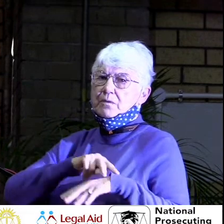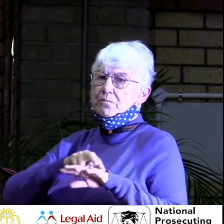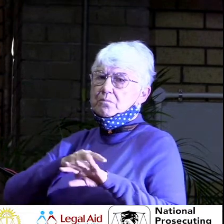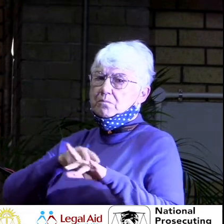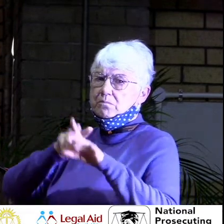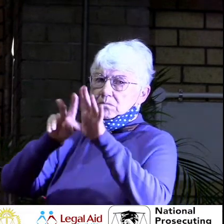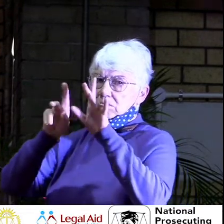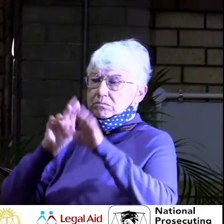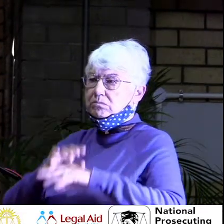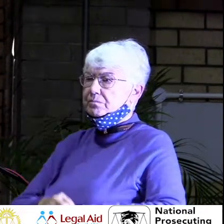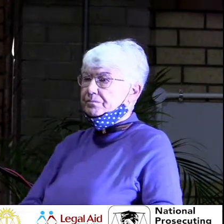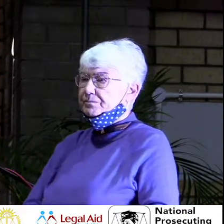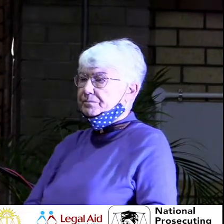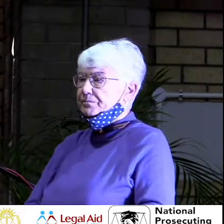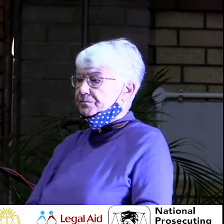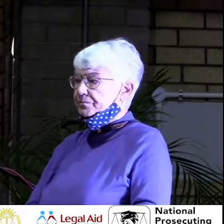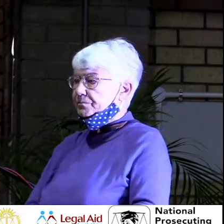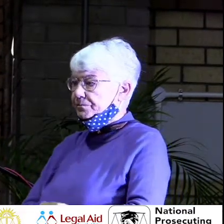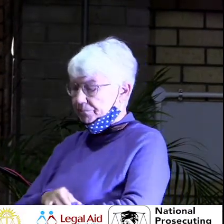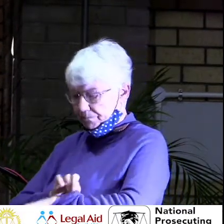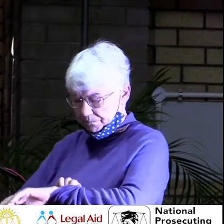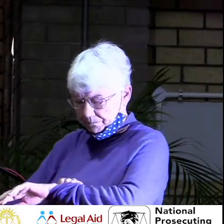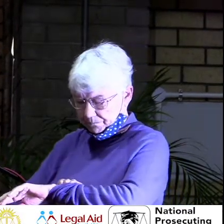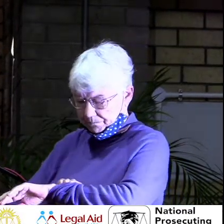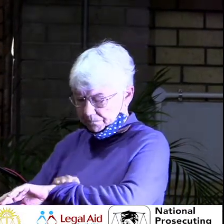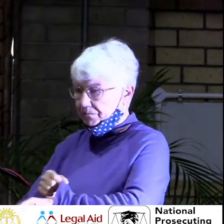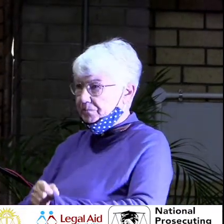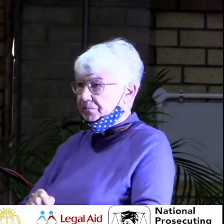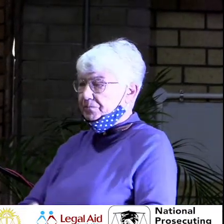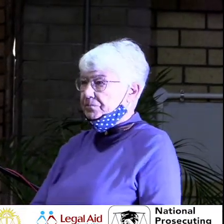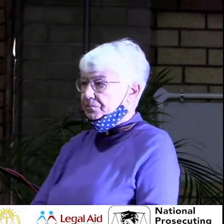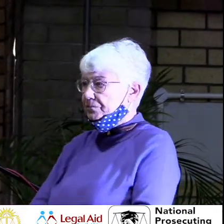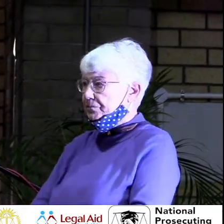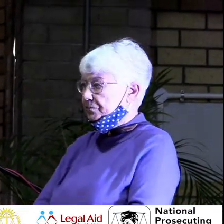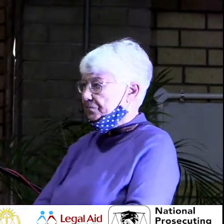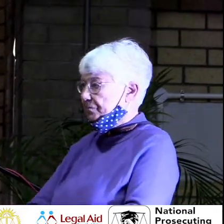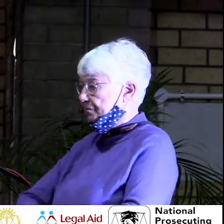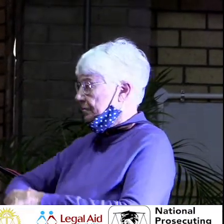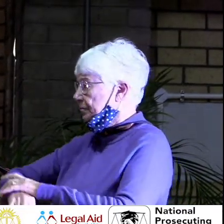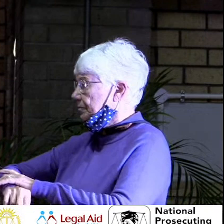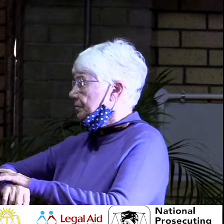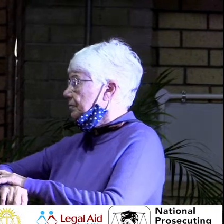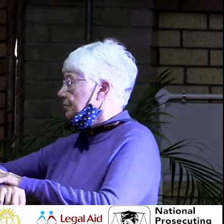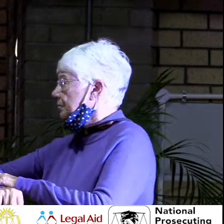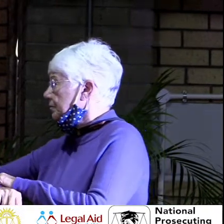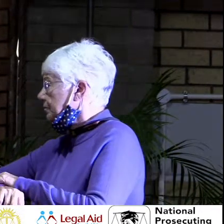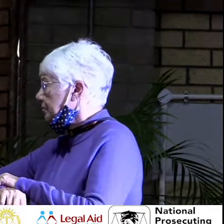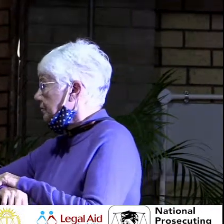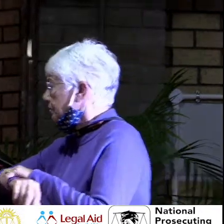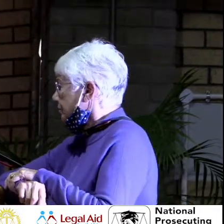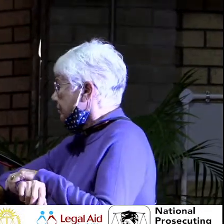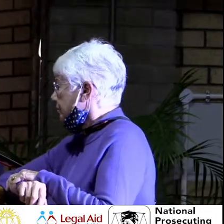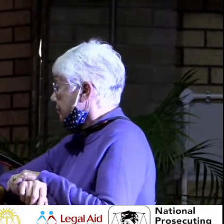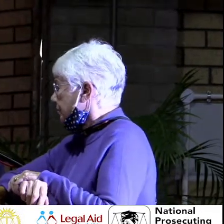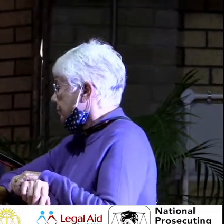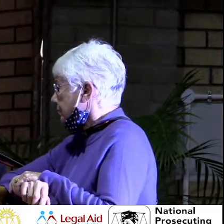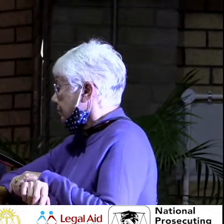will direct ukuthi sihamba kanjani. He will try and summarize the issues, and then the issues